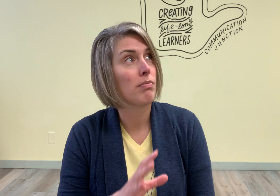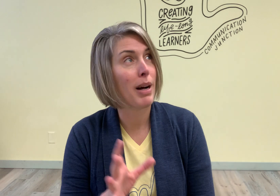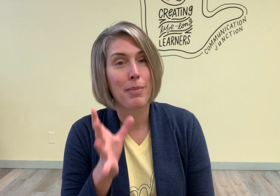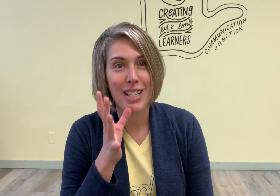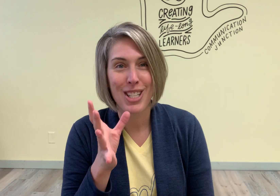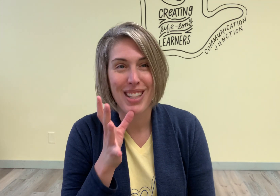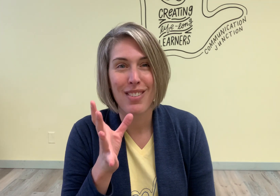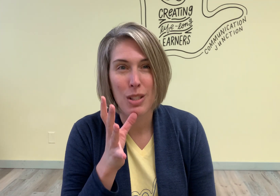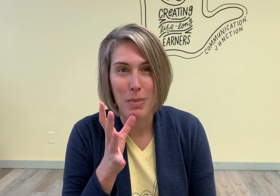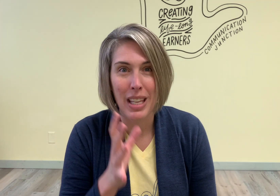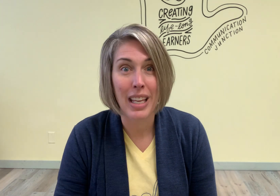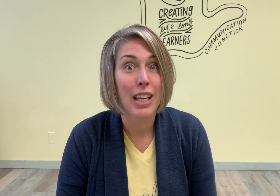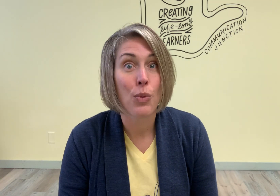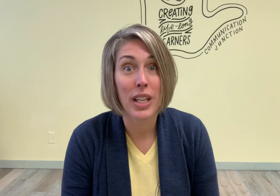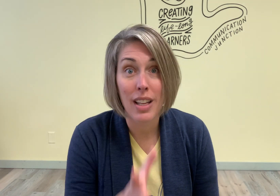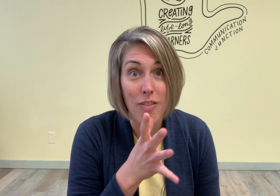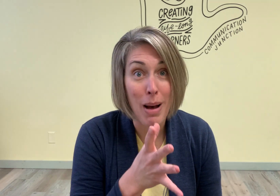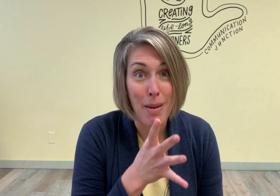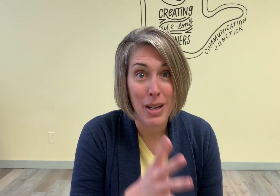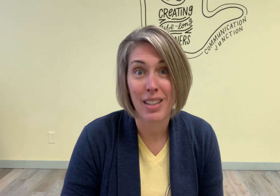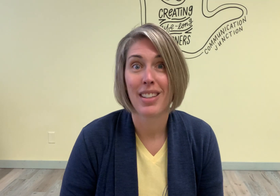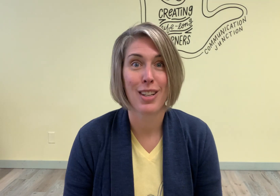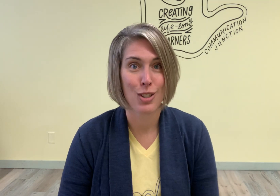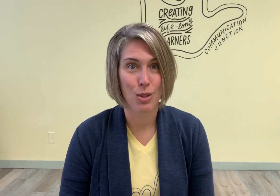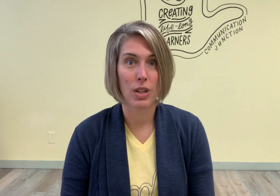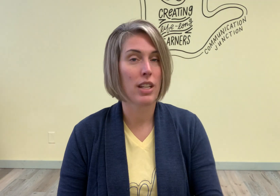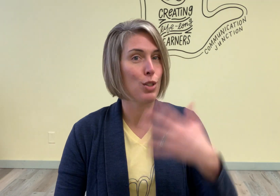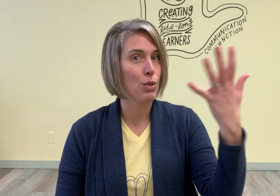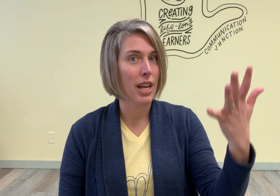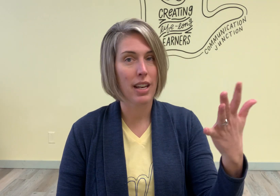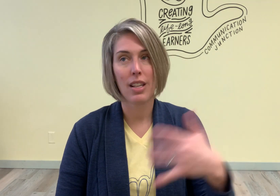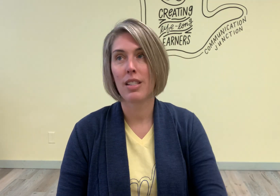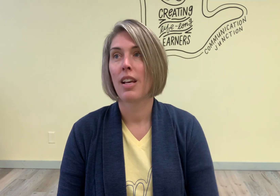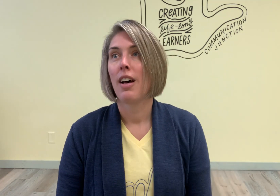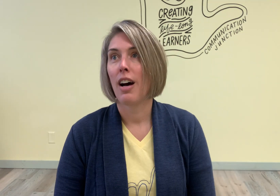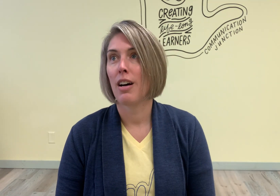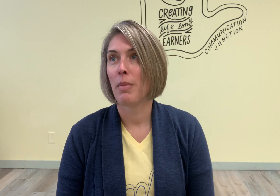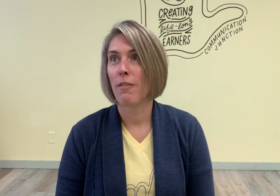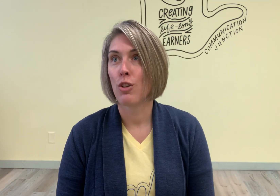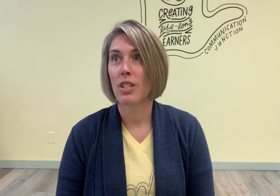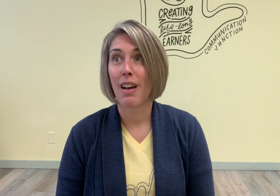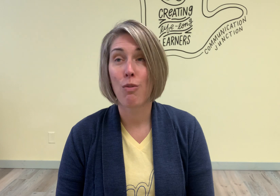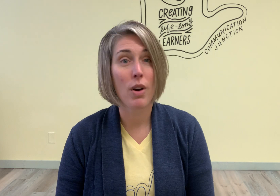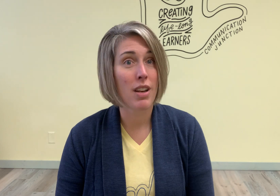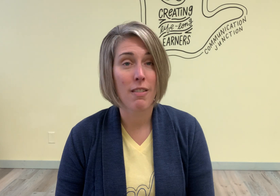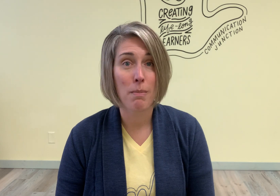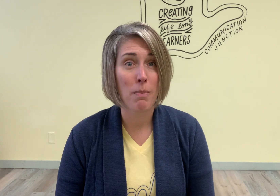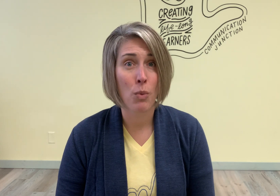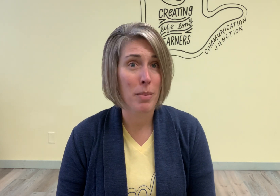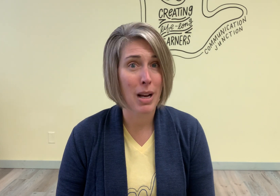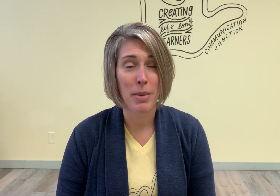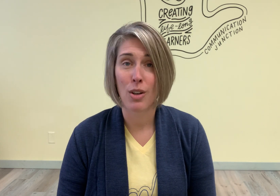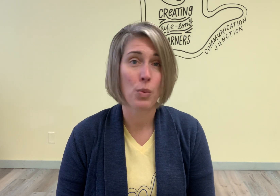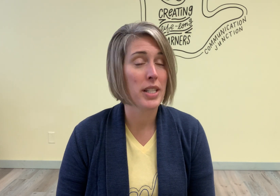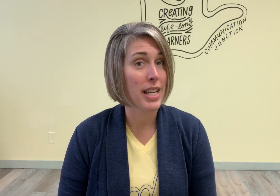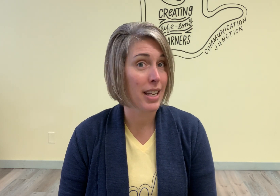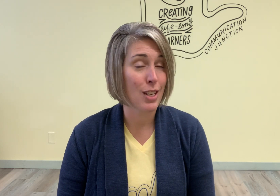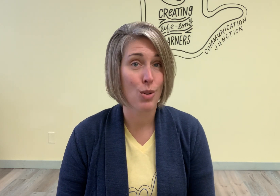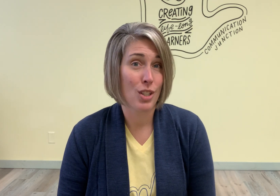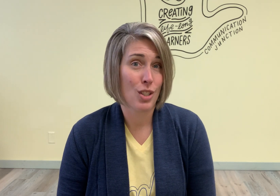Mommy, she loves me. We love Mama, yes sirree. Two daddies. If you just have one mommy or one daddy, you can just say